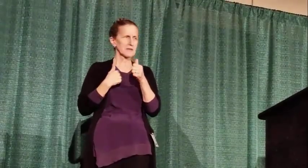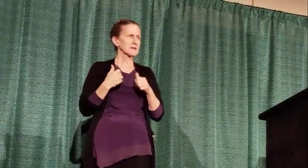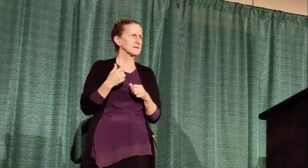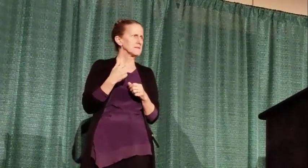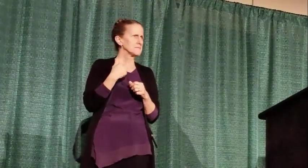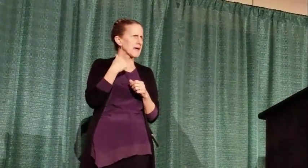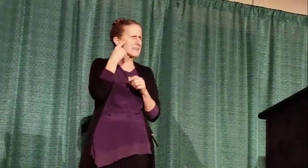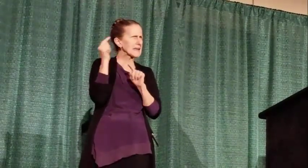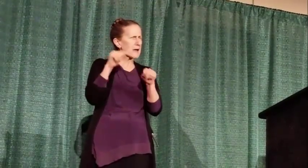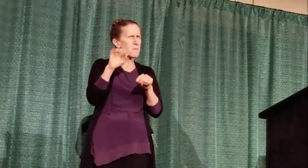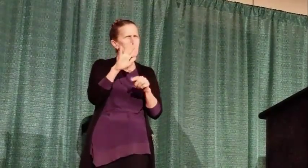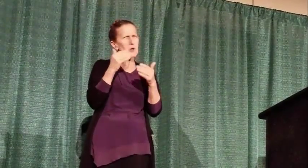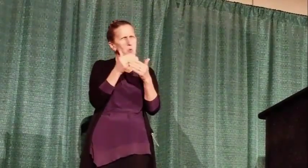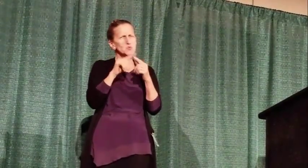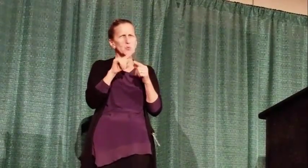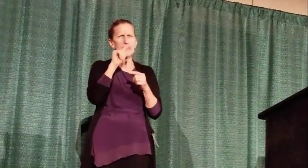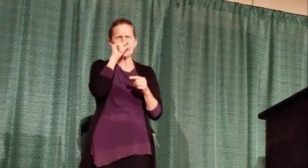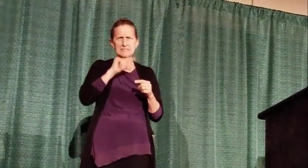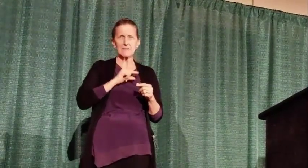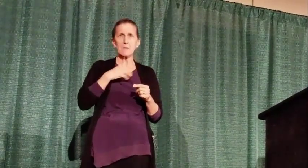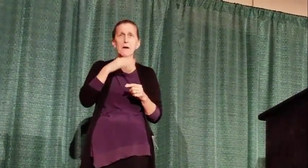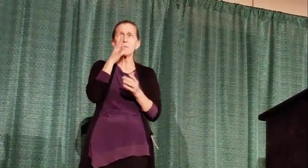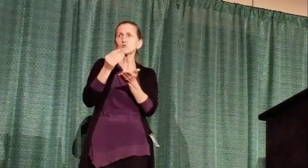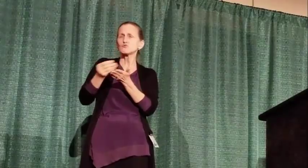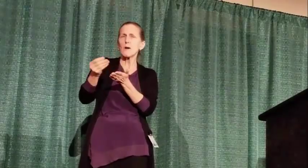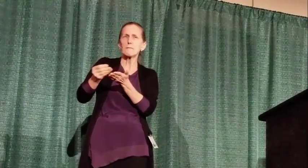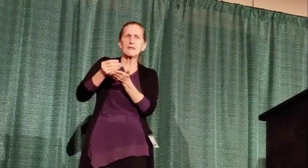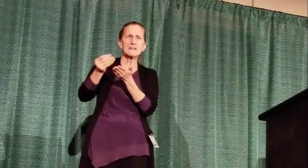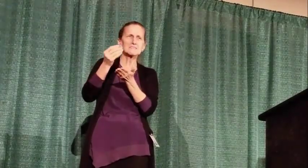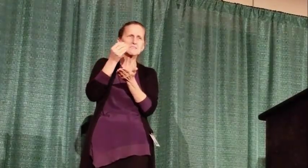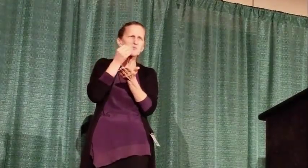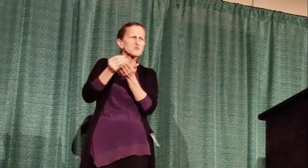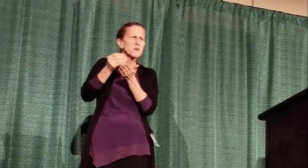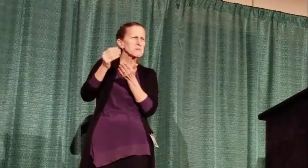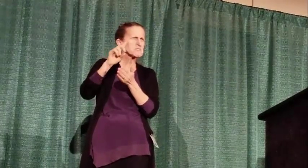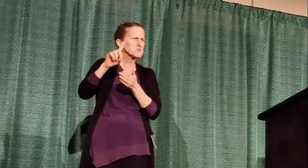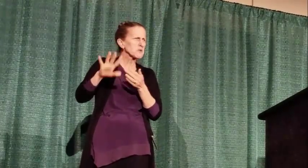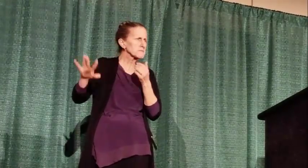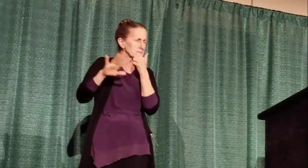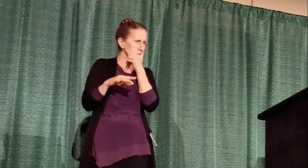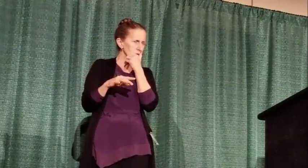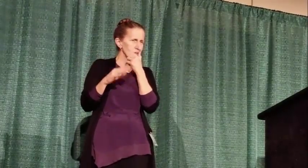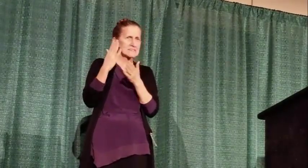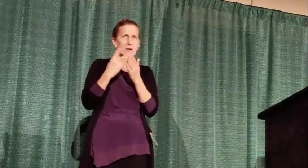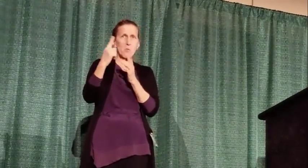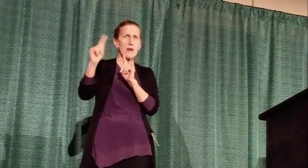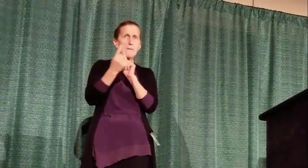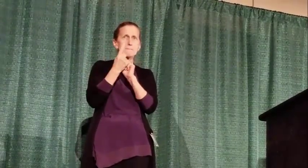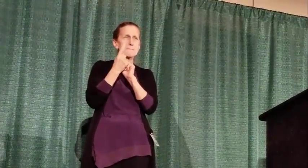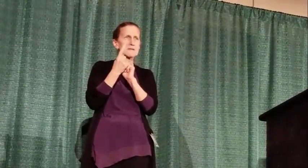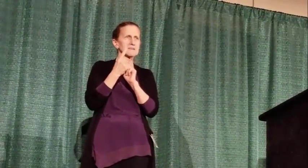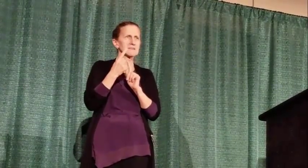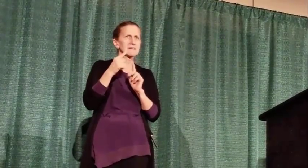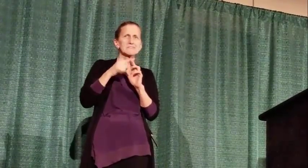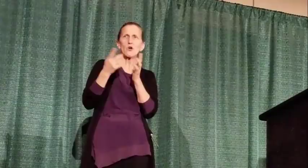around Thanksgiving time. And my mother was shopping in a supermarket here in Detroit, and somebody just came up to her in the supermarket and